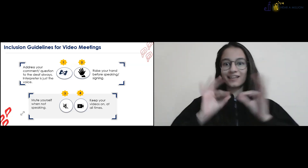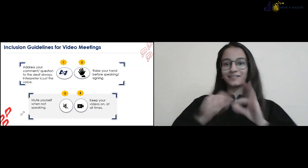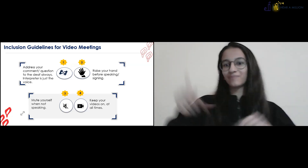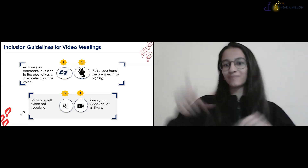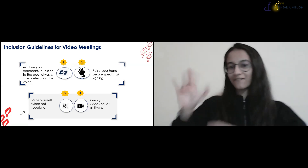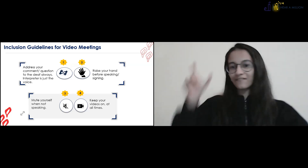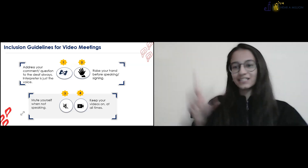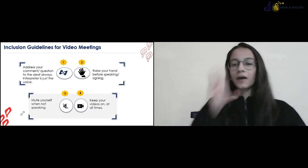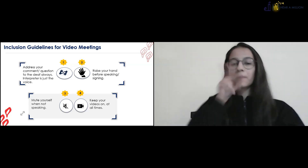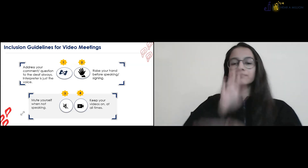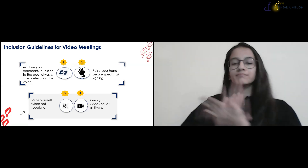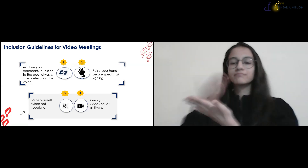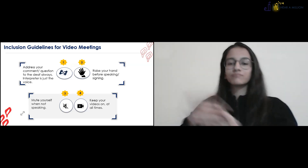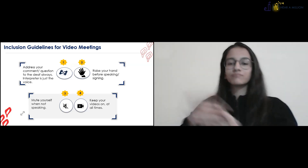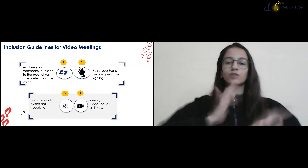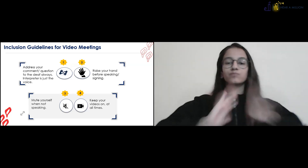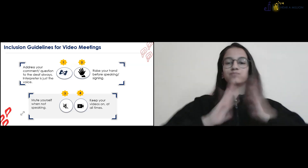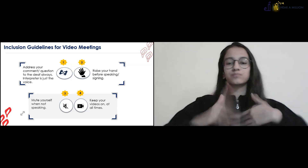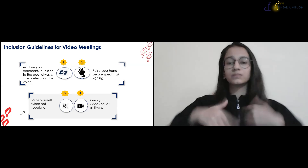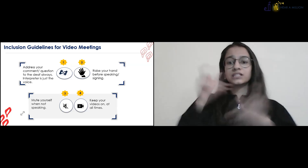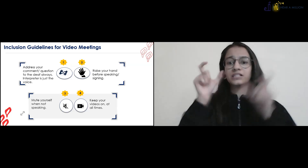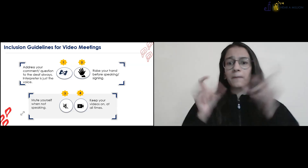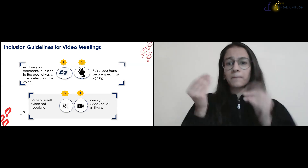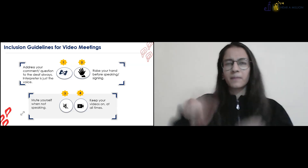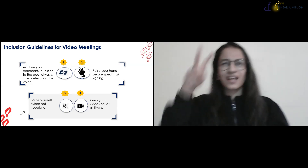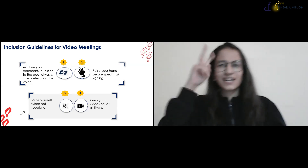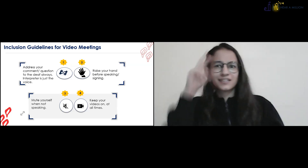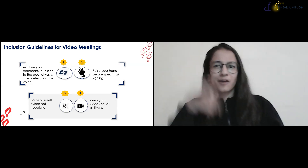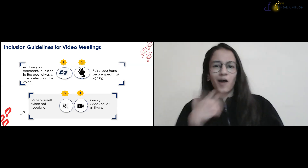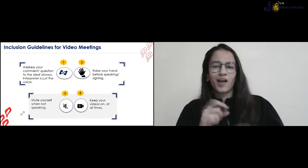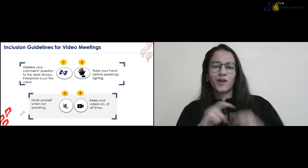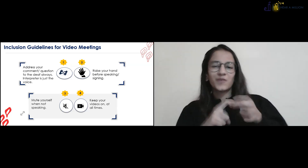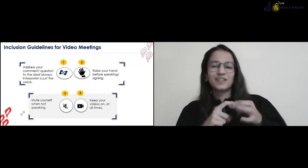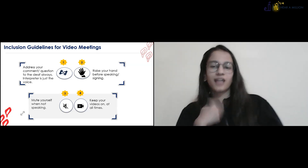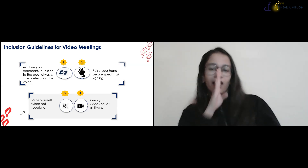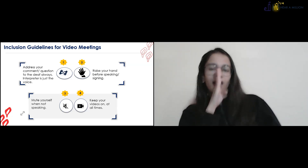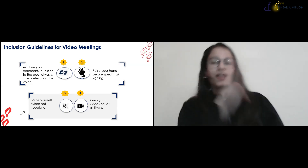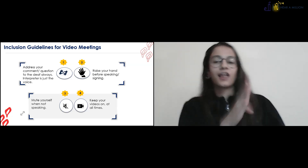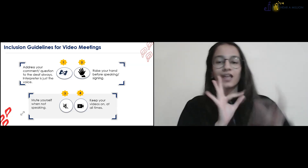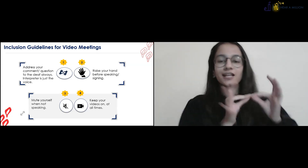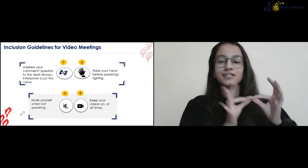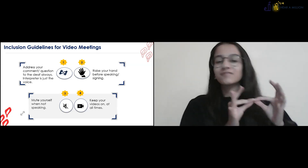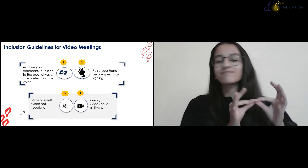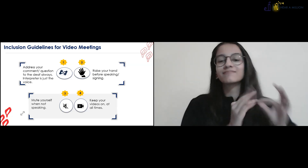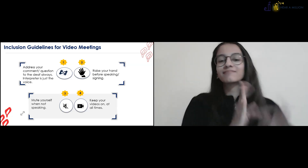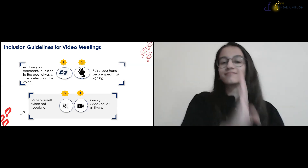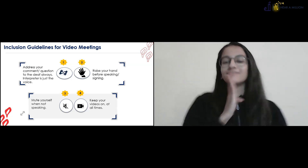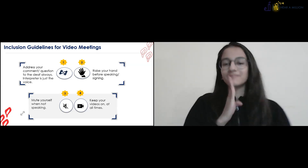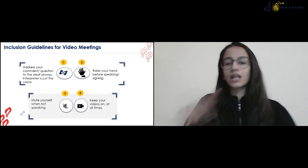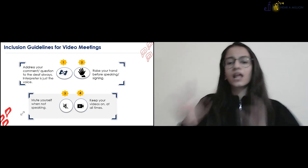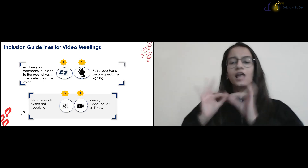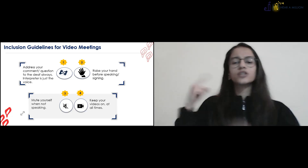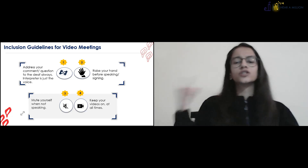first thing, we have the interpreters today who would be voicing for the deaf presenters. If you would like to ask